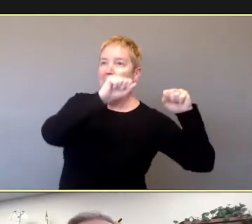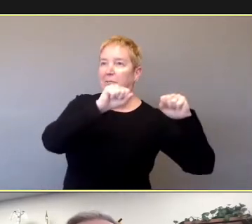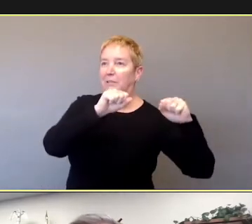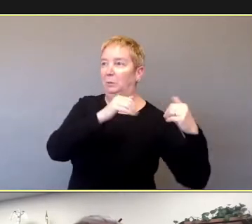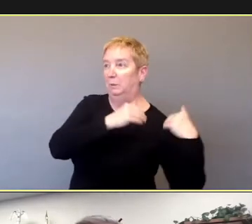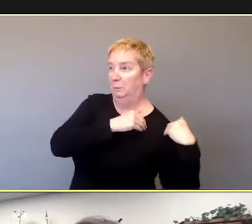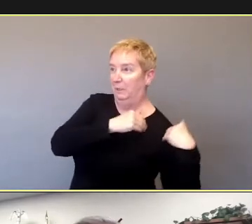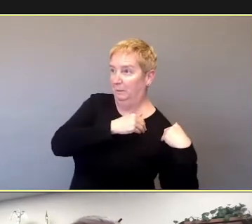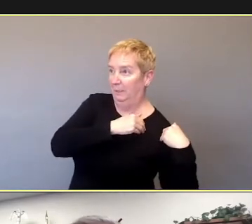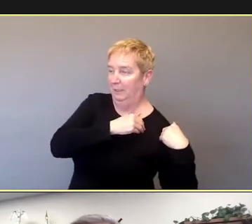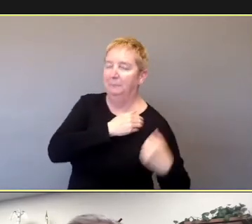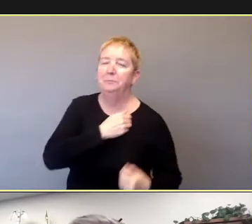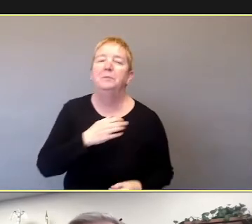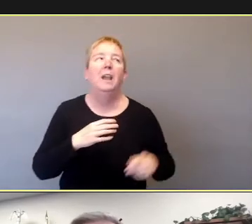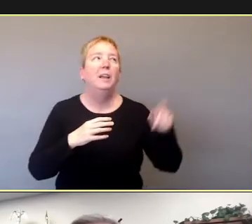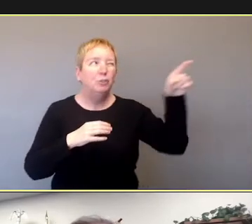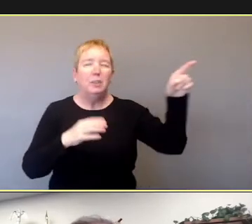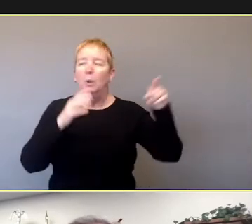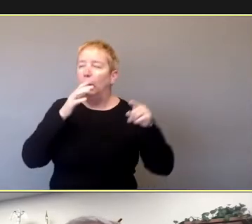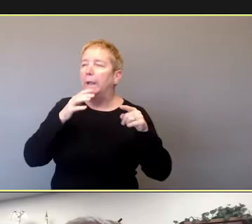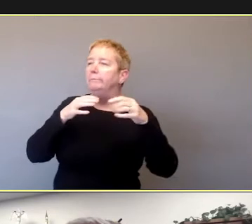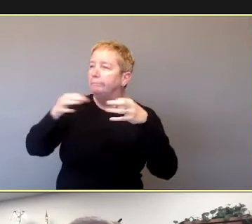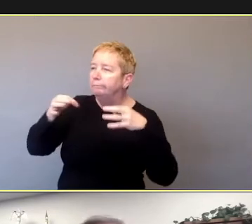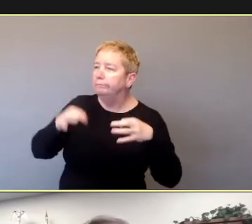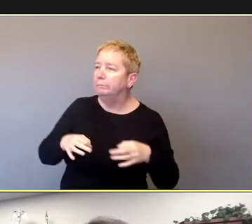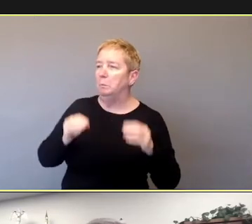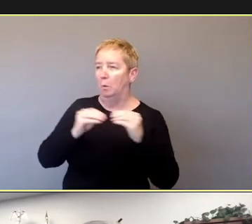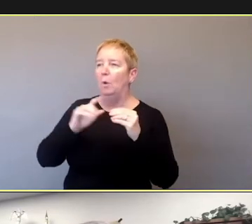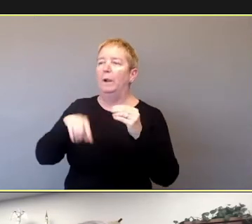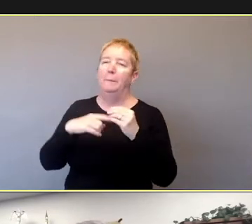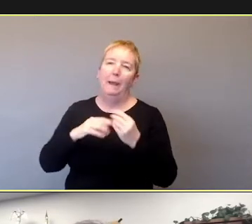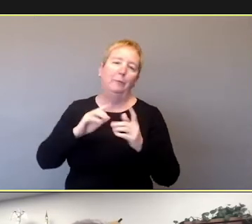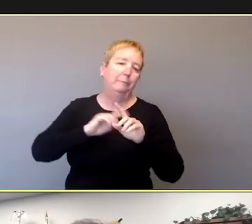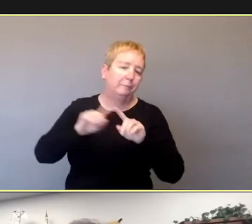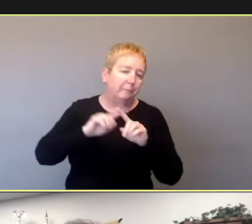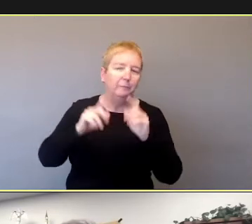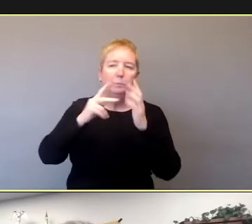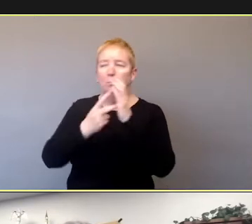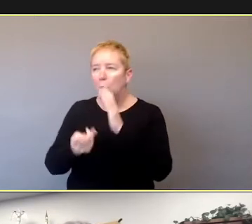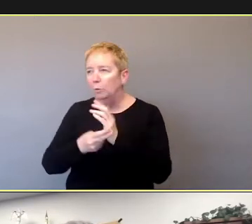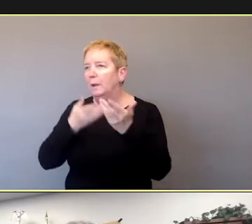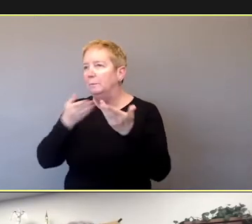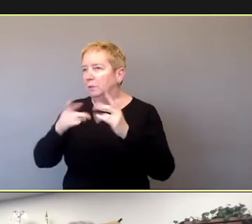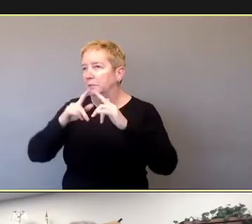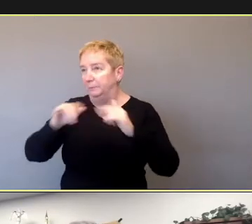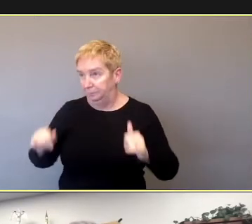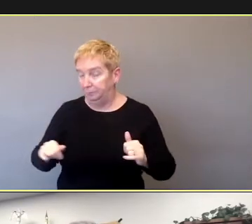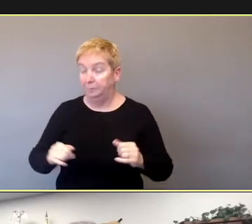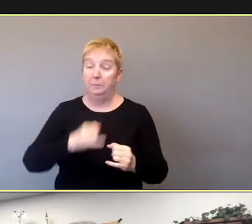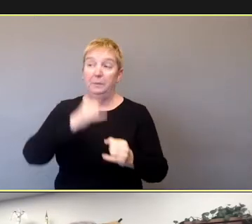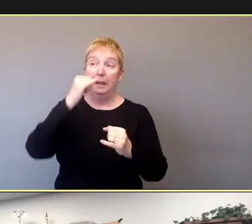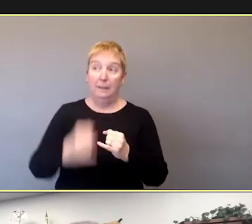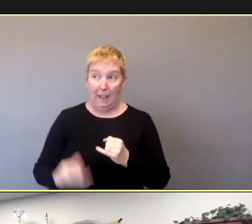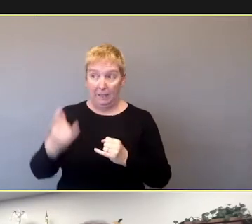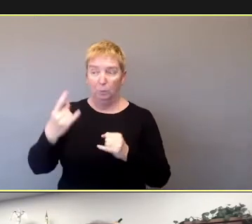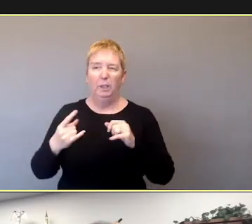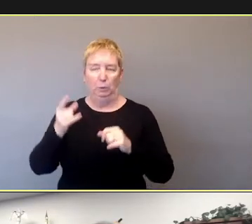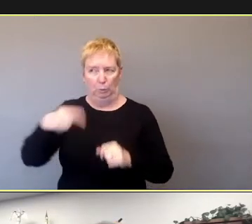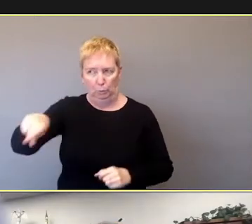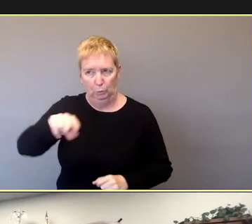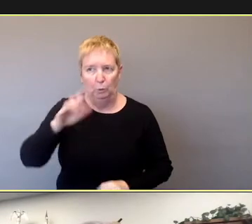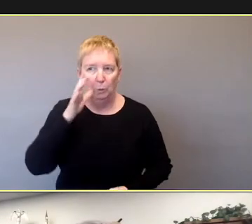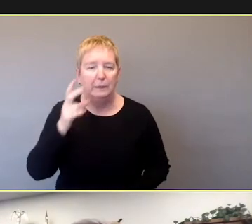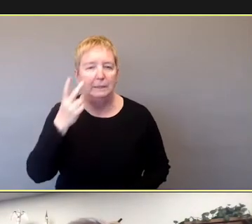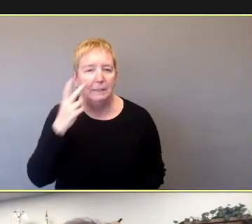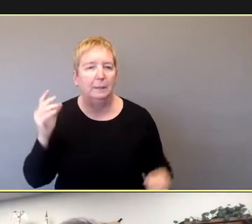starting to tell you all more about great programs and services we provide. And then lastly, another person you'll be seeing more of,